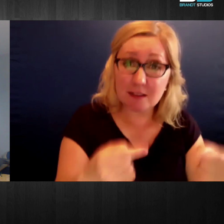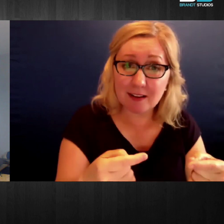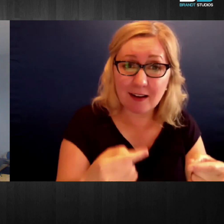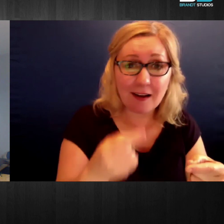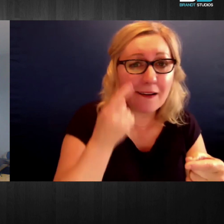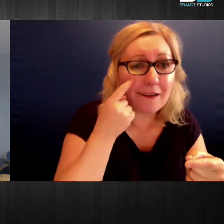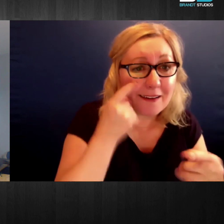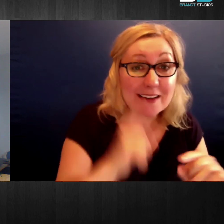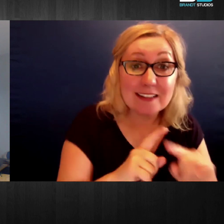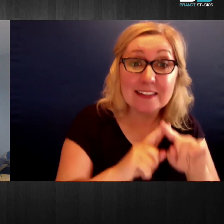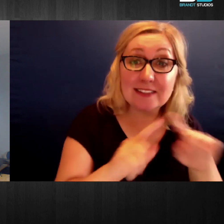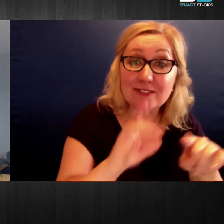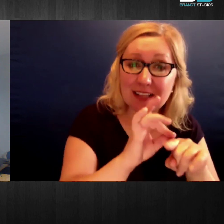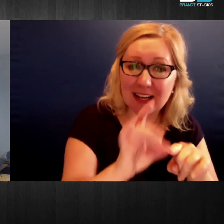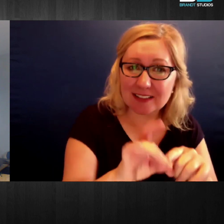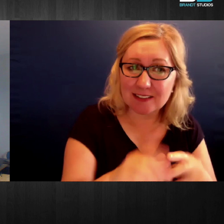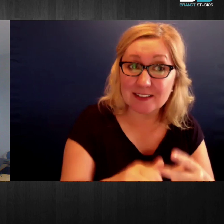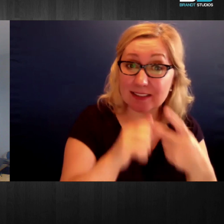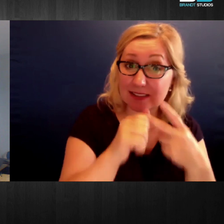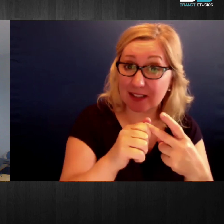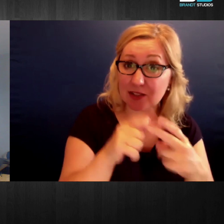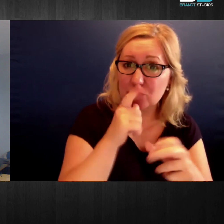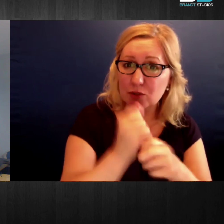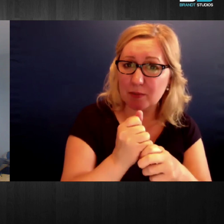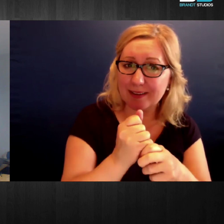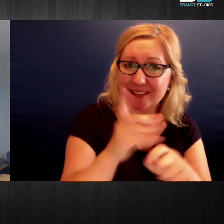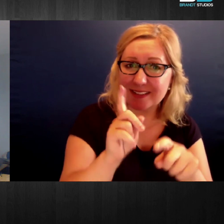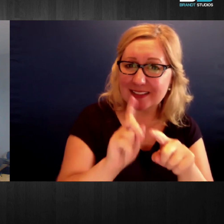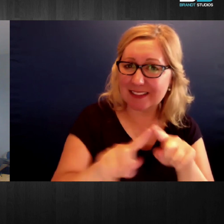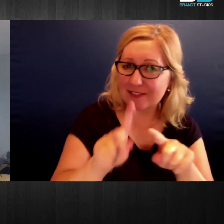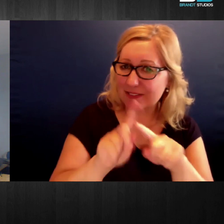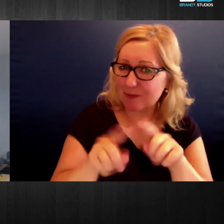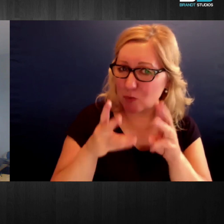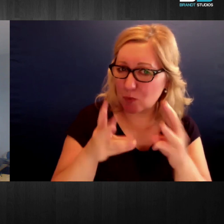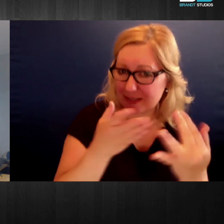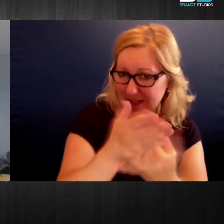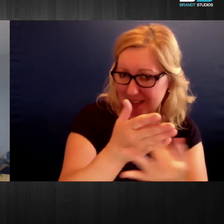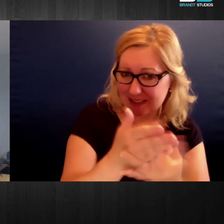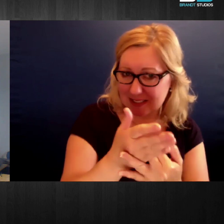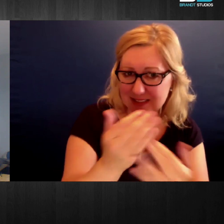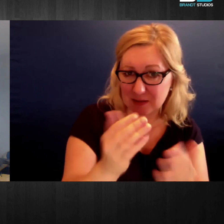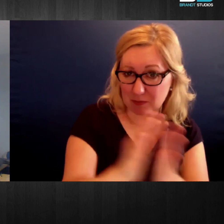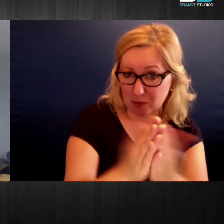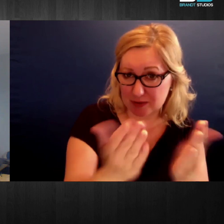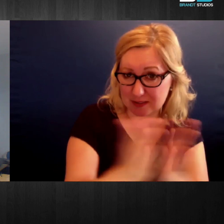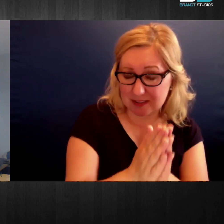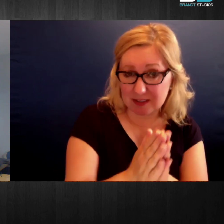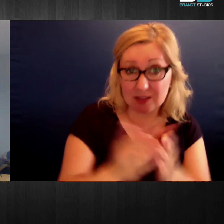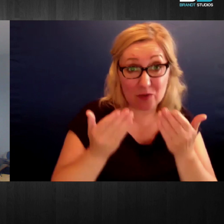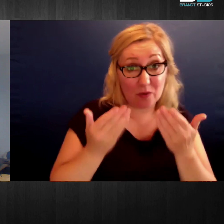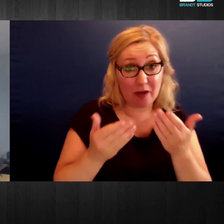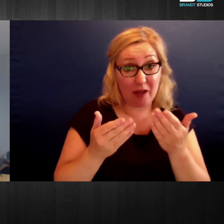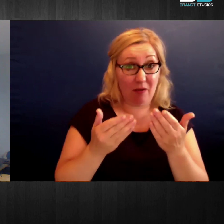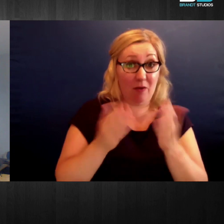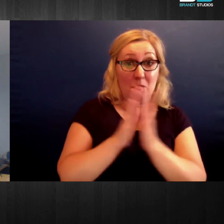accesses. So with bookstores and libraries being closed, there's ebooks, audiobooks, and online